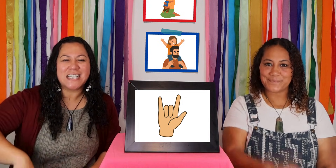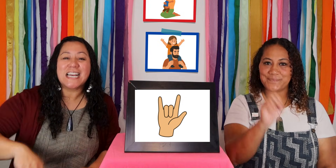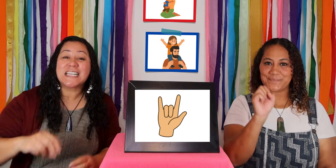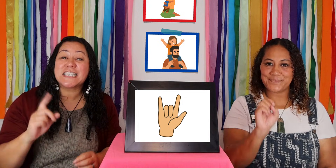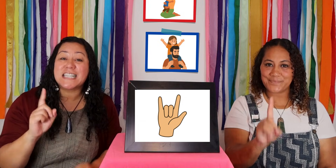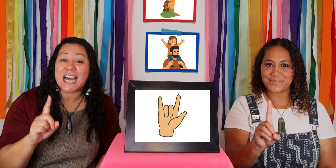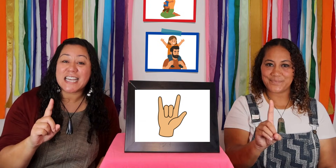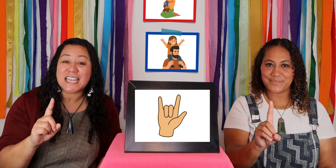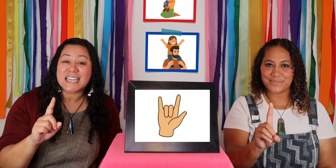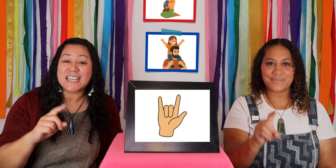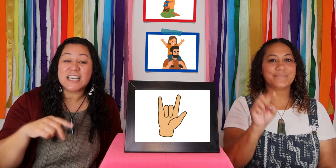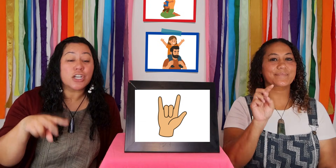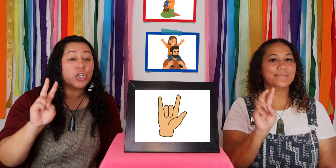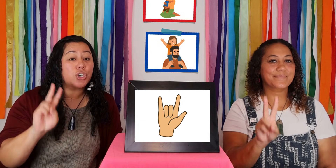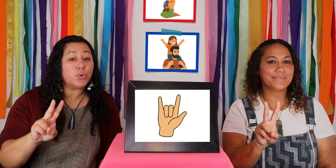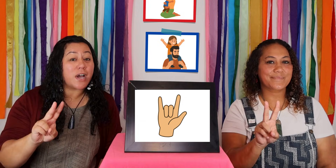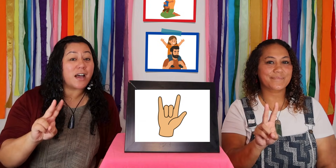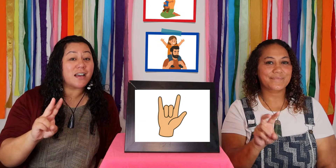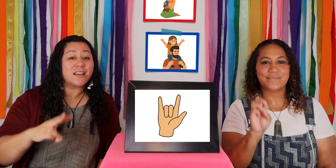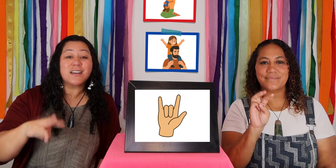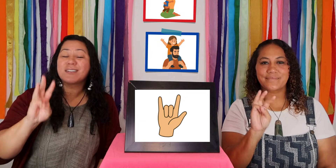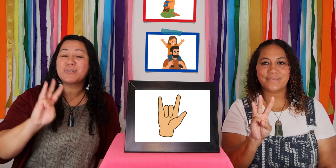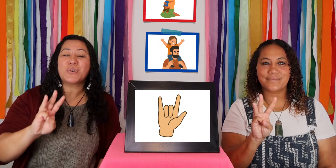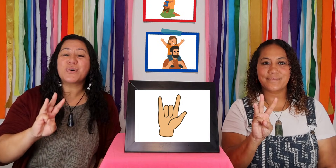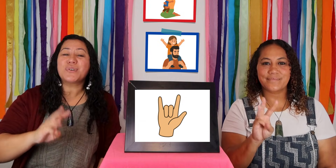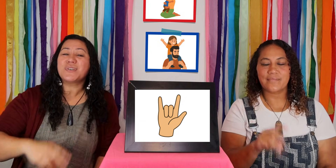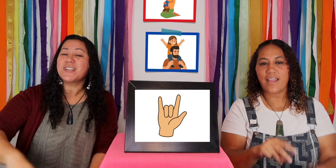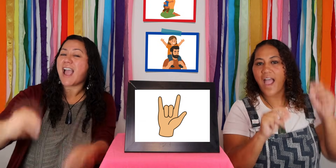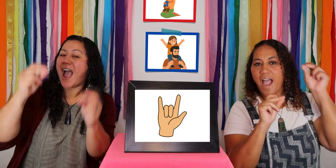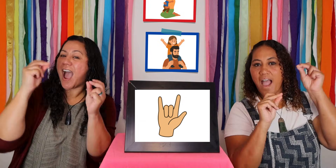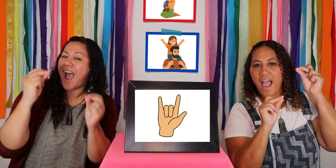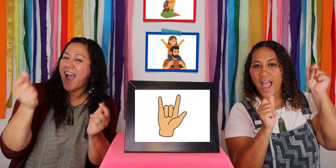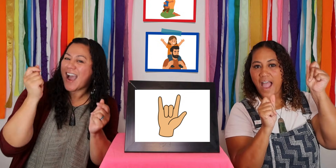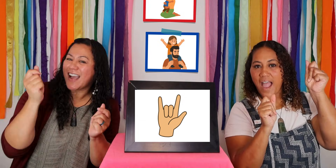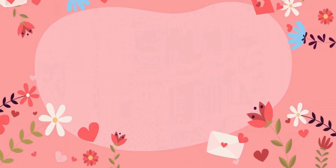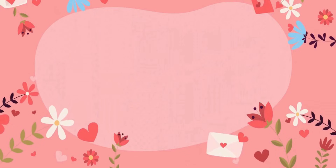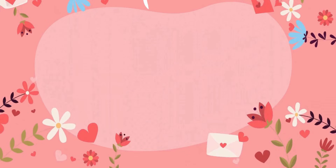along. Tahi, rua, toru.